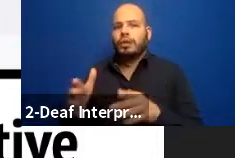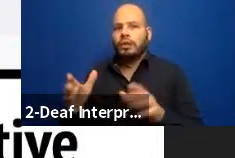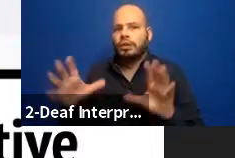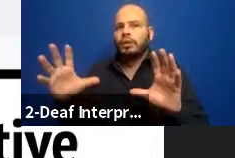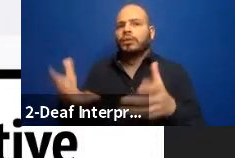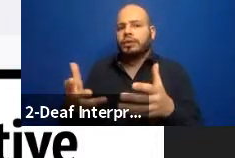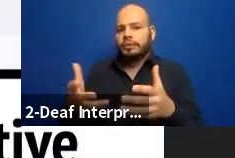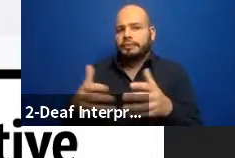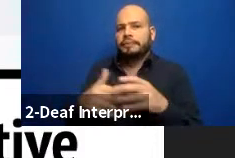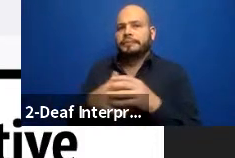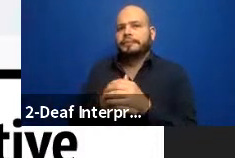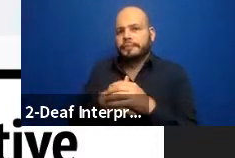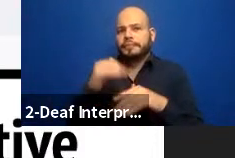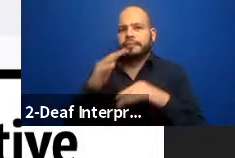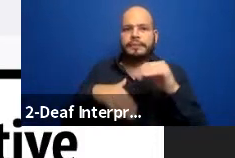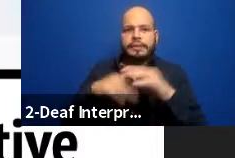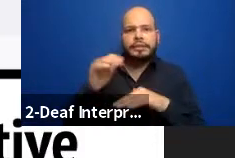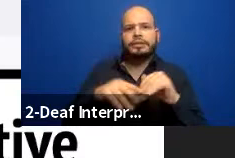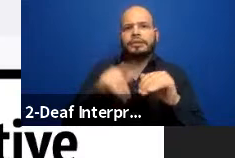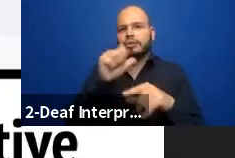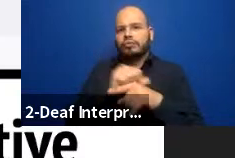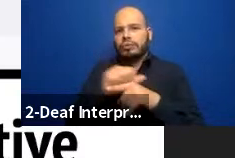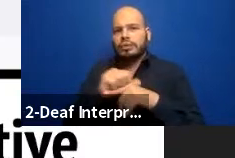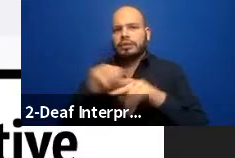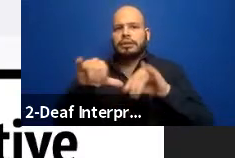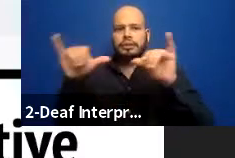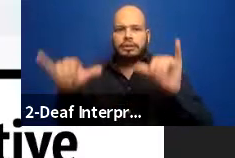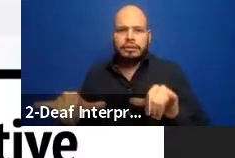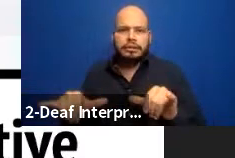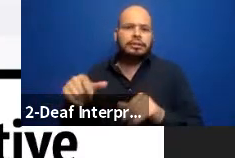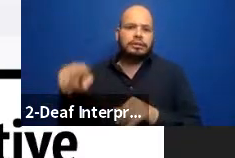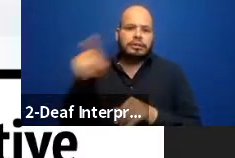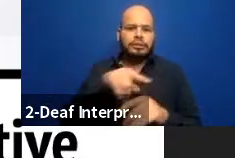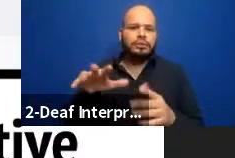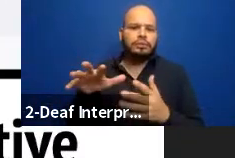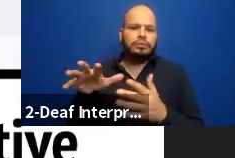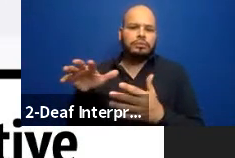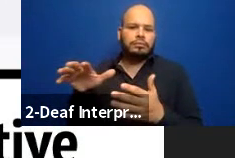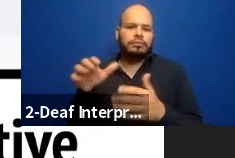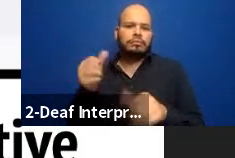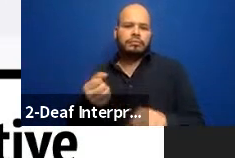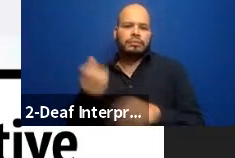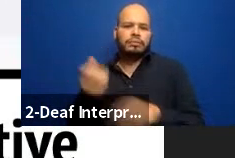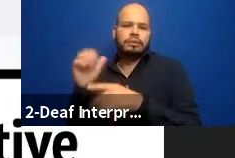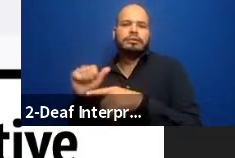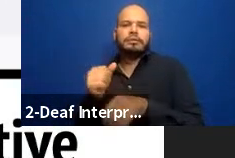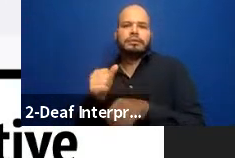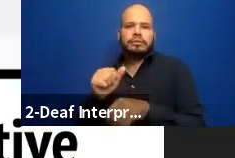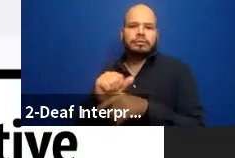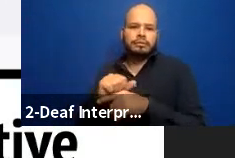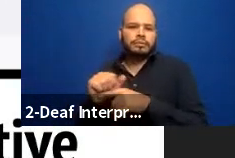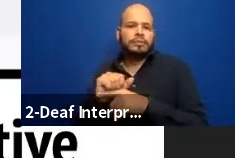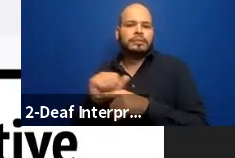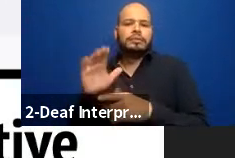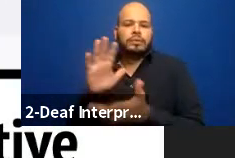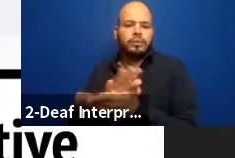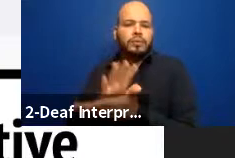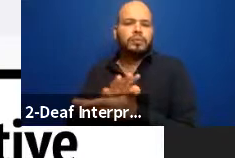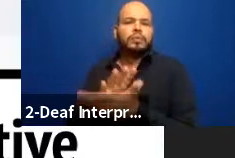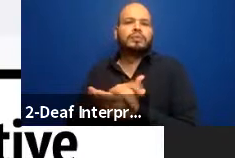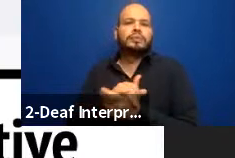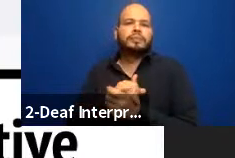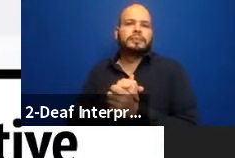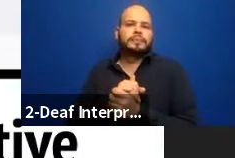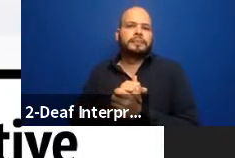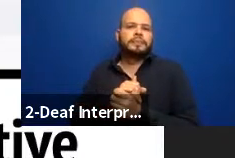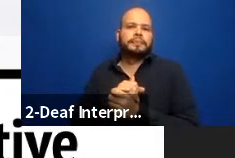abolition in their schools and in their neighborhoods. This toolkit is the product of years of collaboration